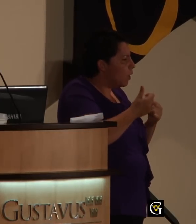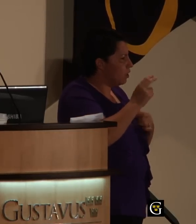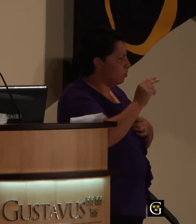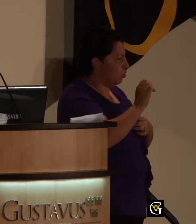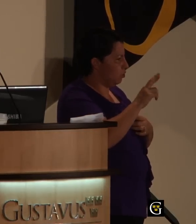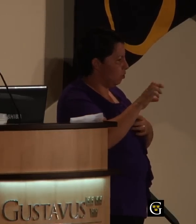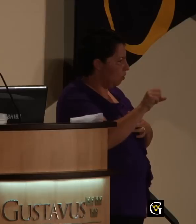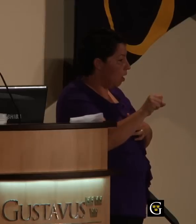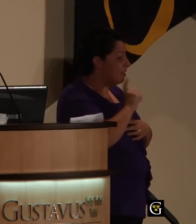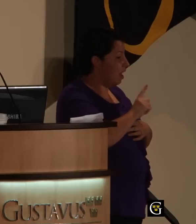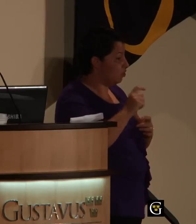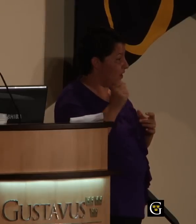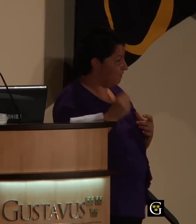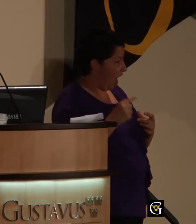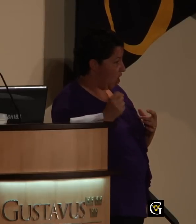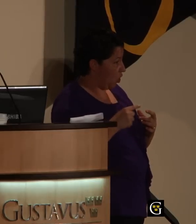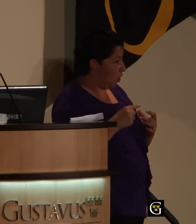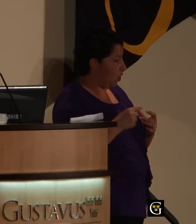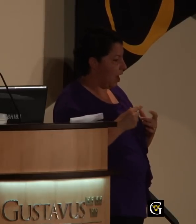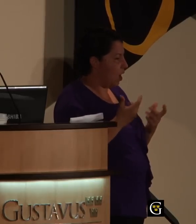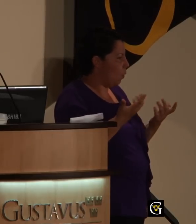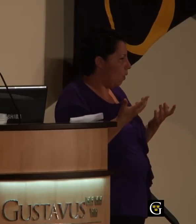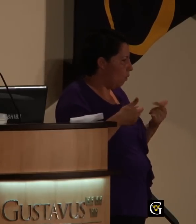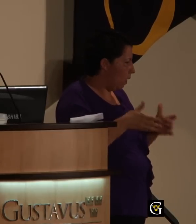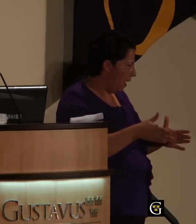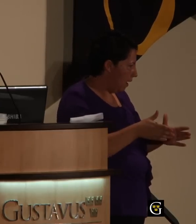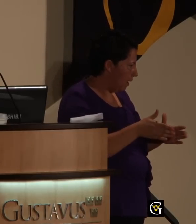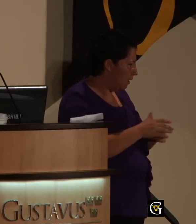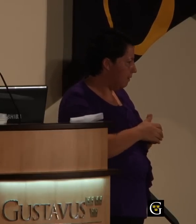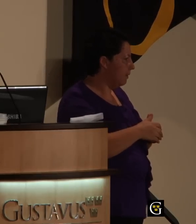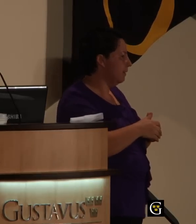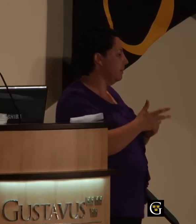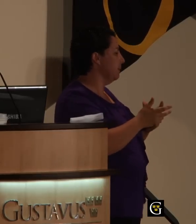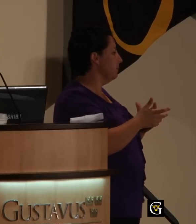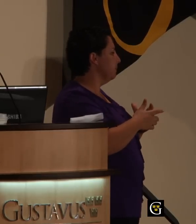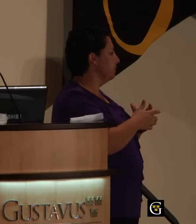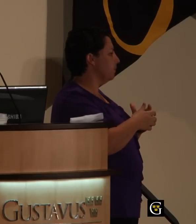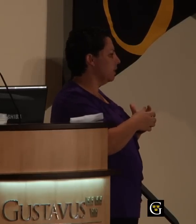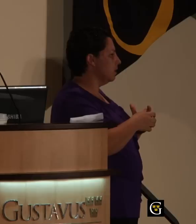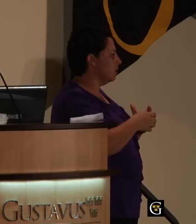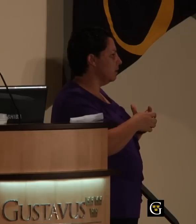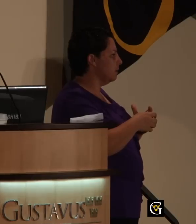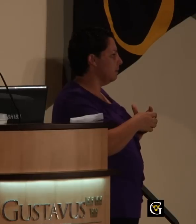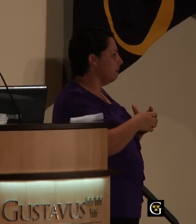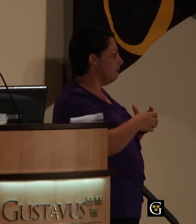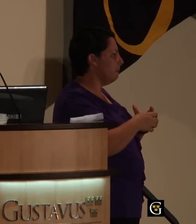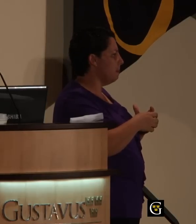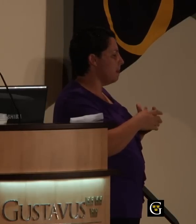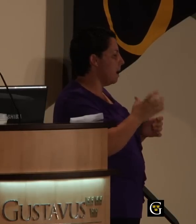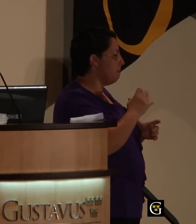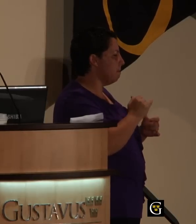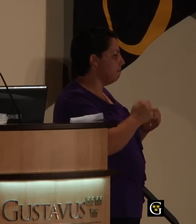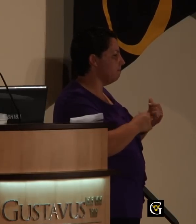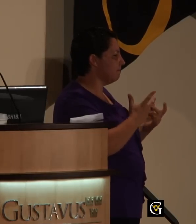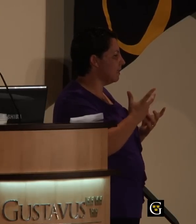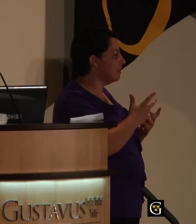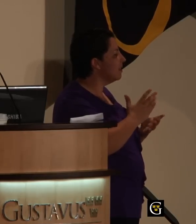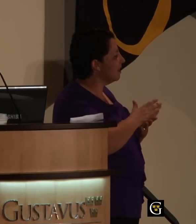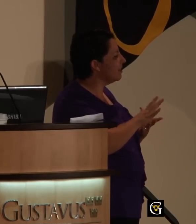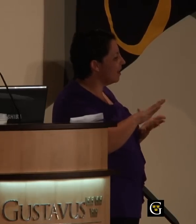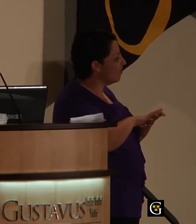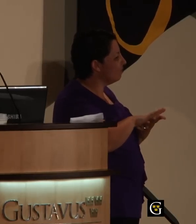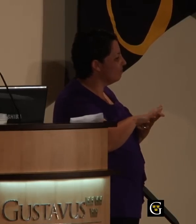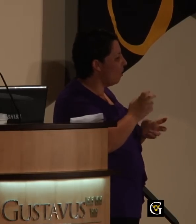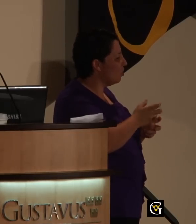neurons fire and in what way when the mouse sees its nest. There have been other really fascinating pieces of